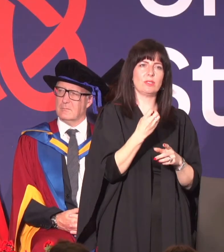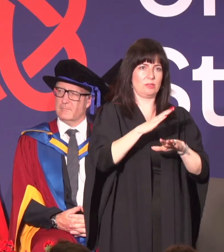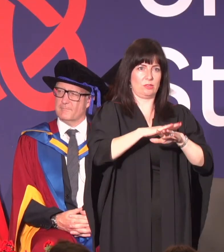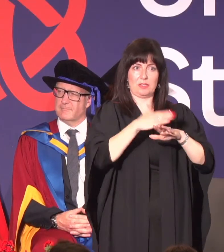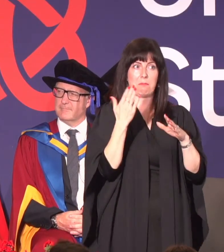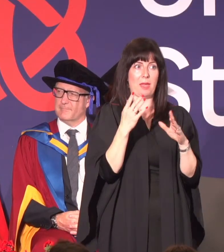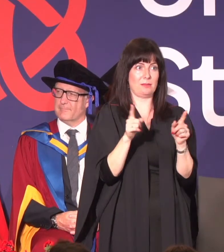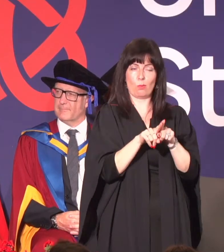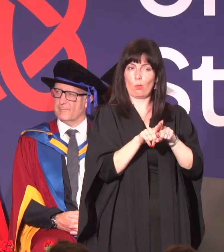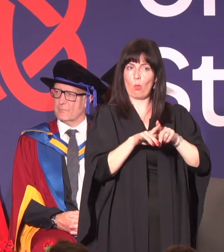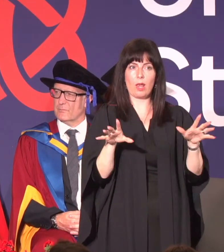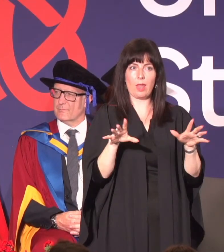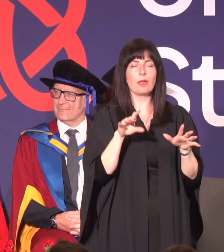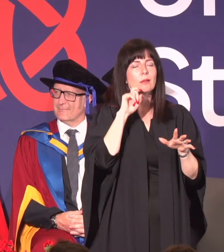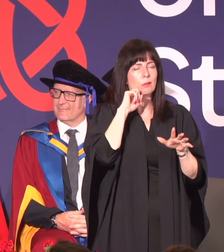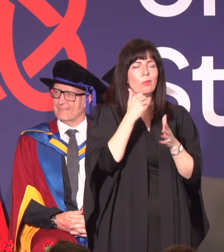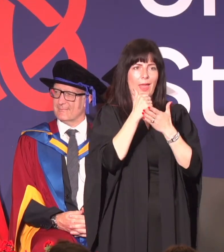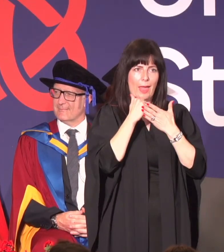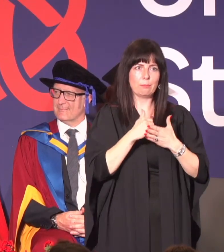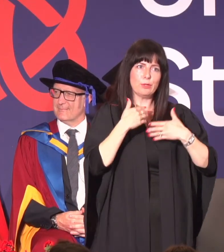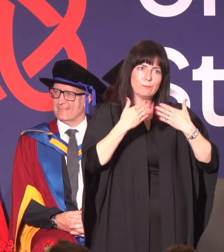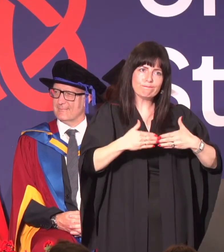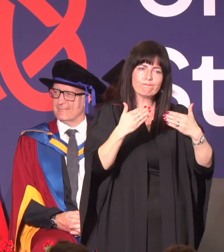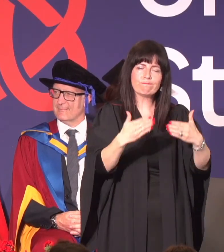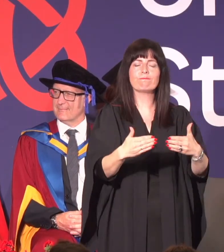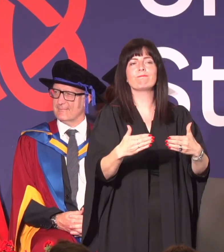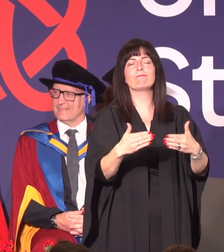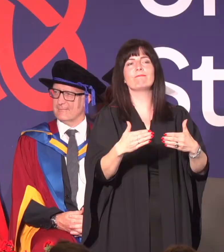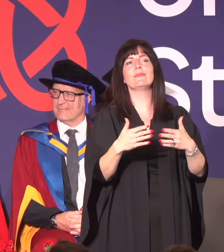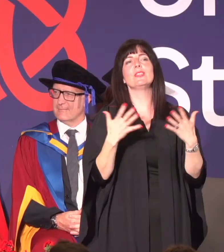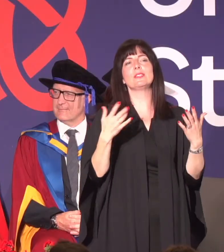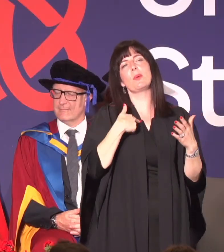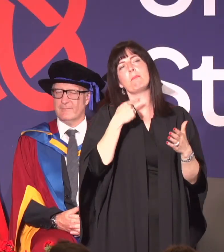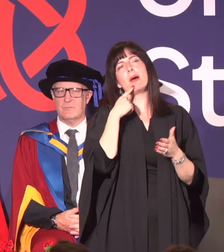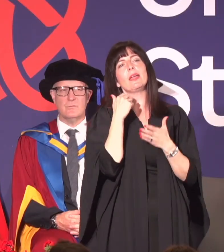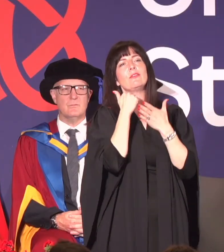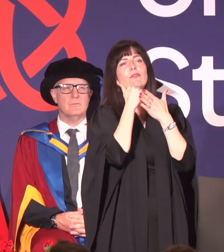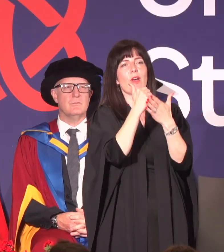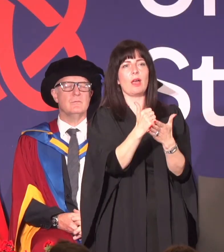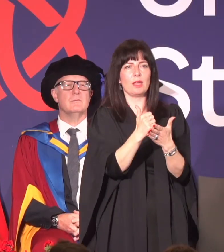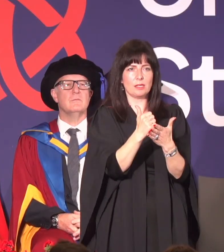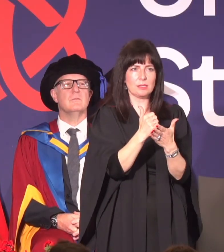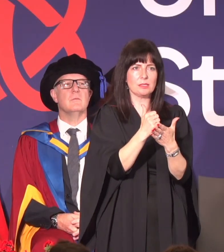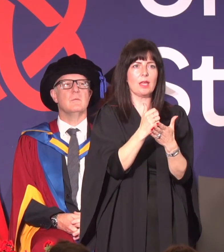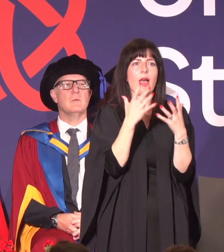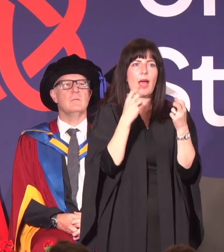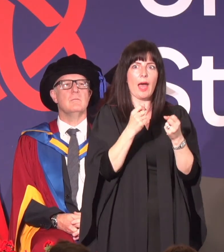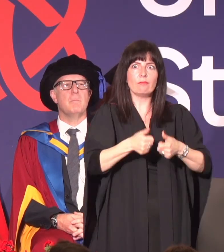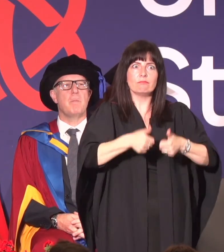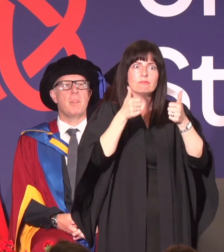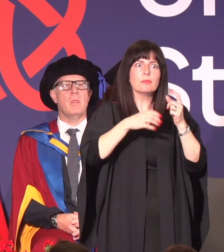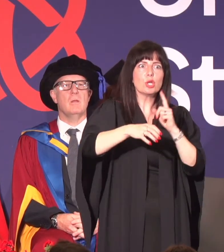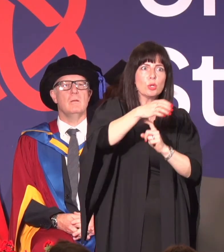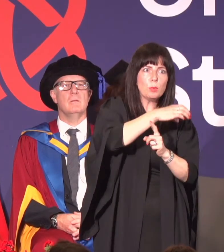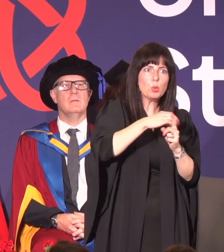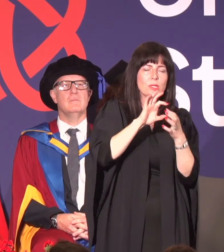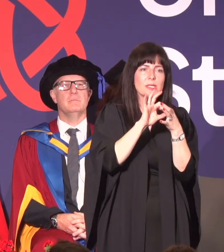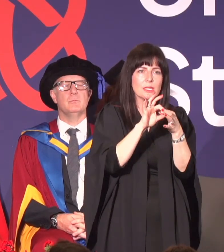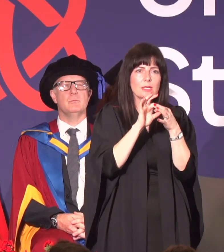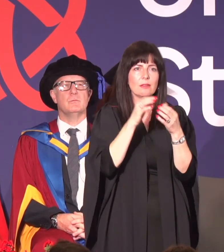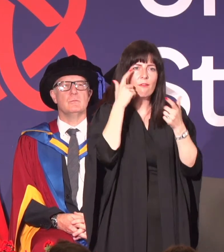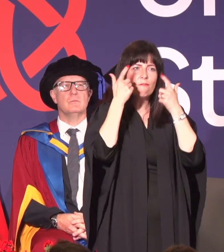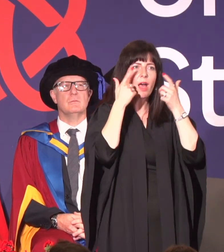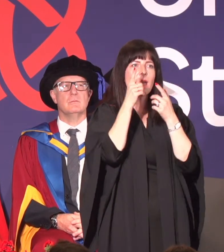it takes, will carry you forward. So my advice, build your community, seek out